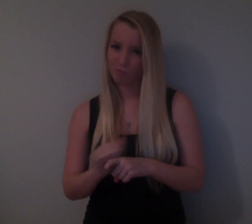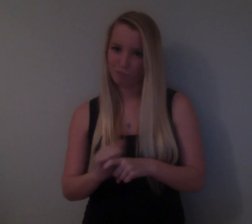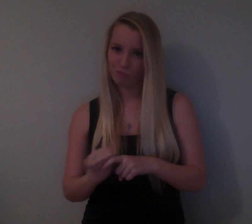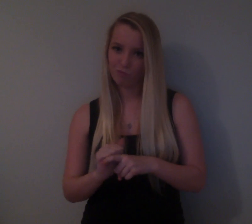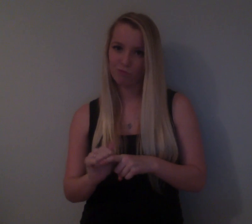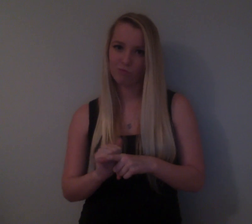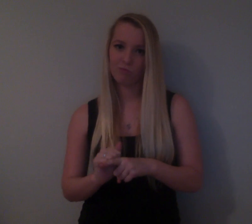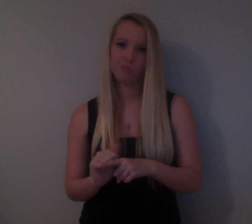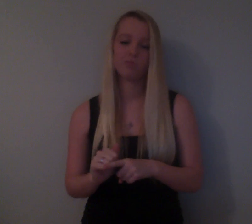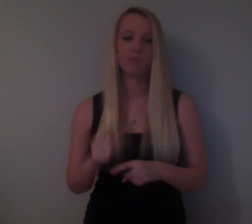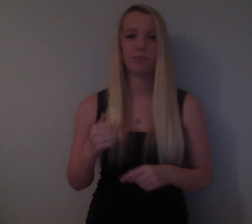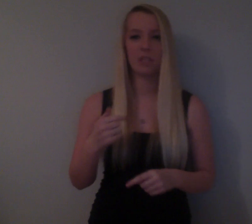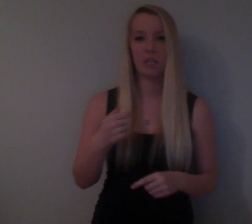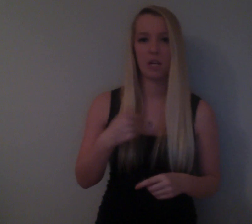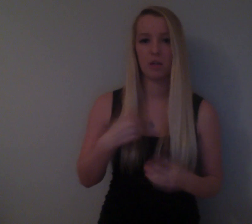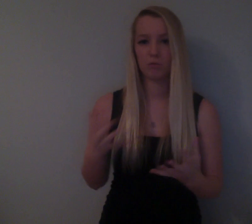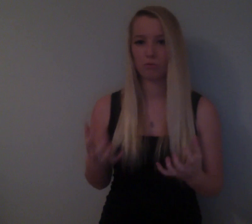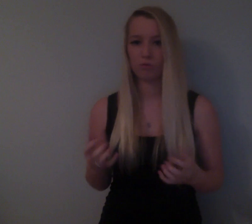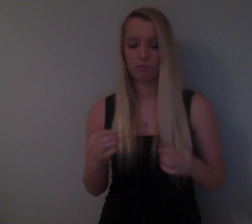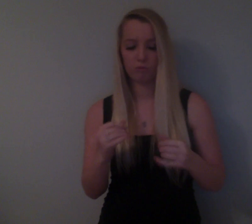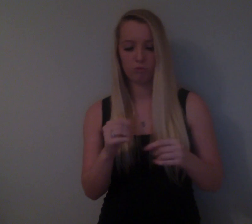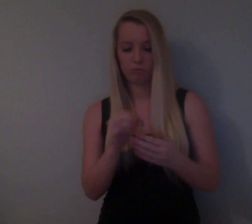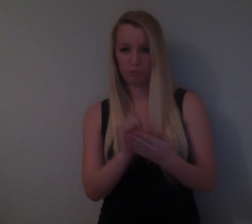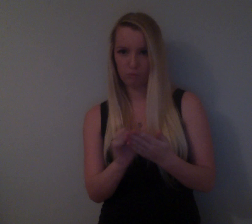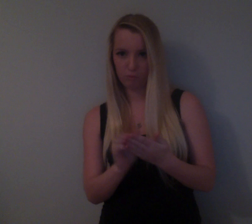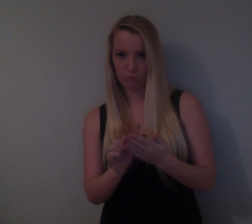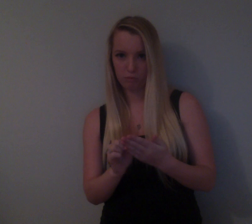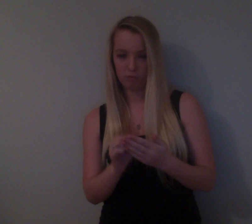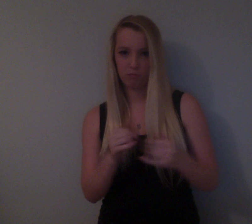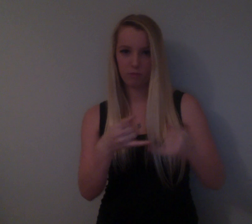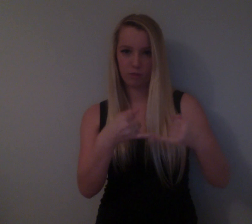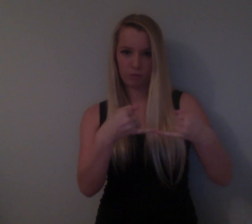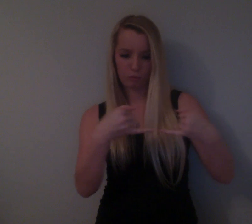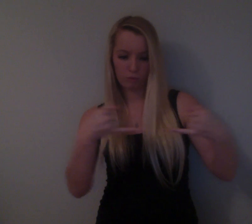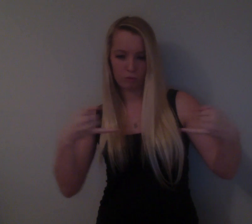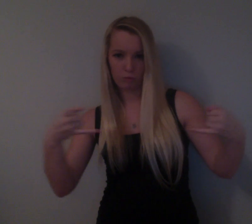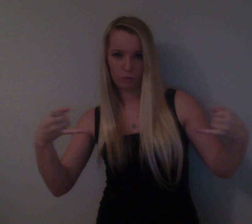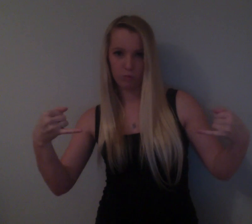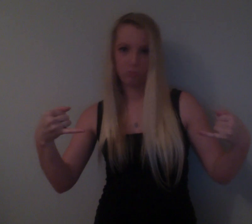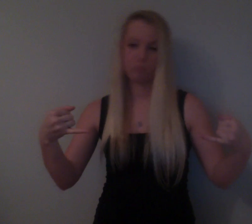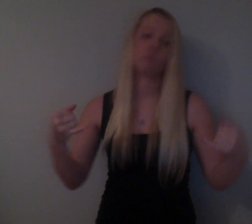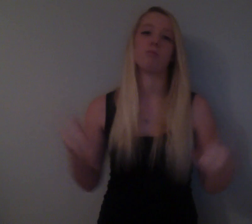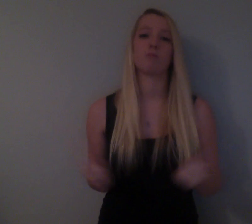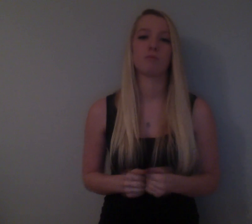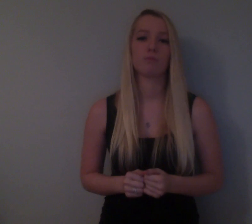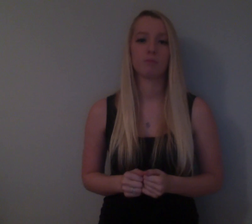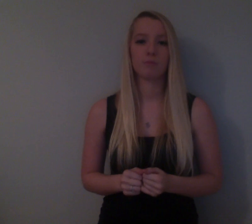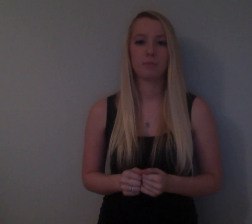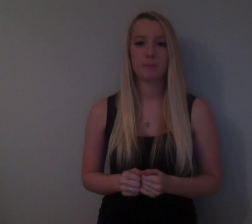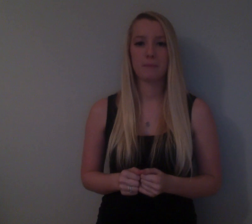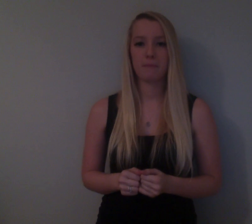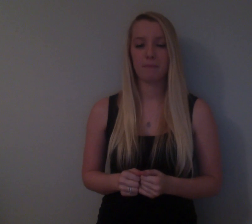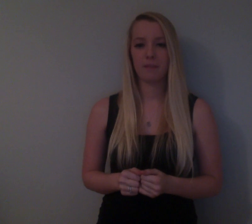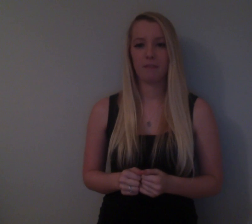I want to draw the number line again. Actually, I have a line tool, so I shouldn't give you all those ugly-looking lines that I've been giving you. Look at that. Look at that. That's